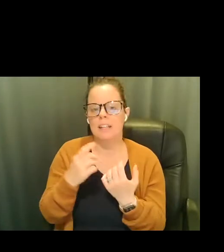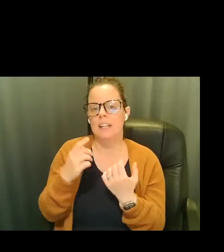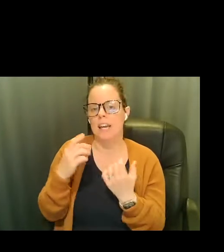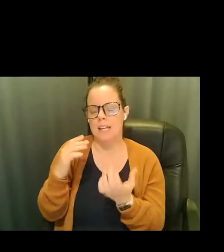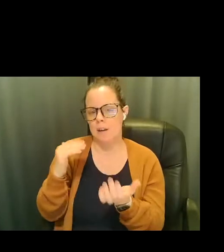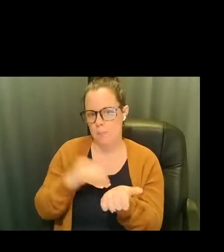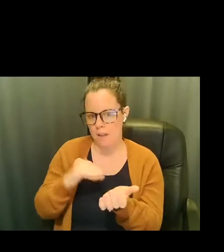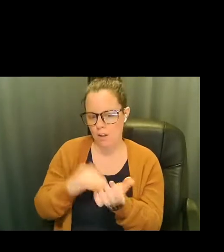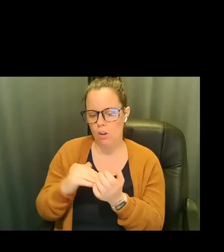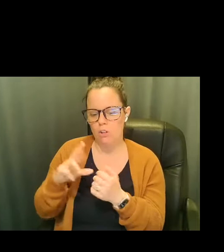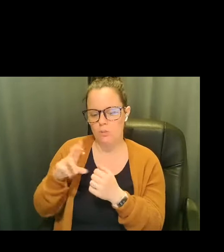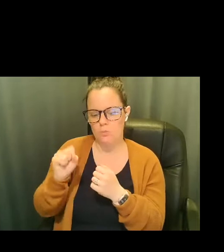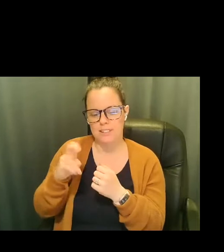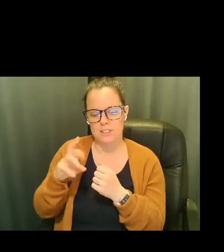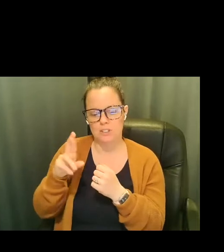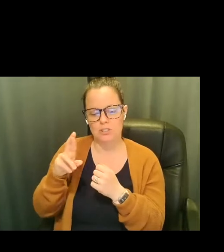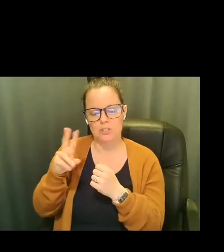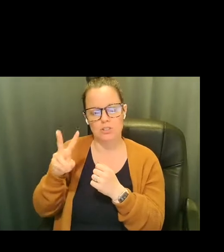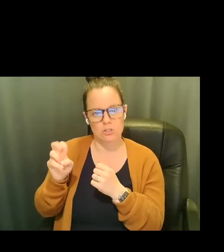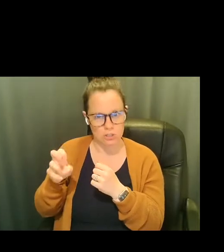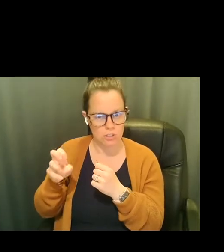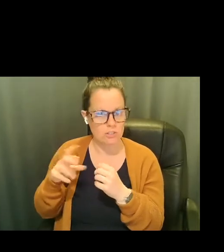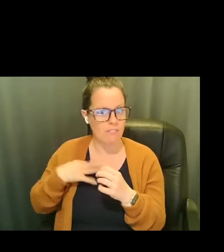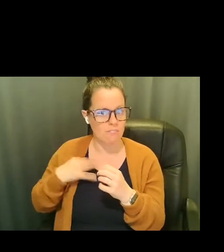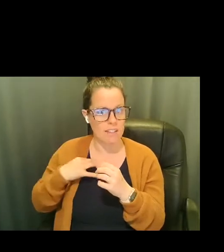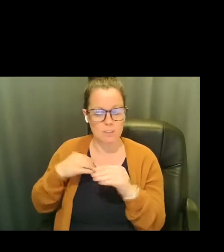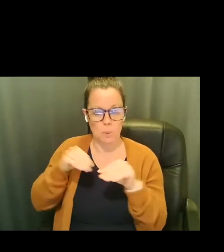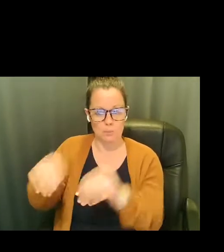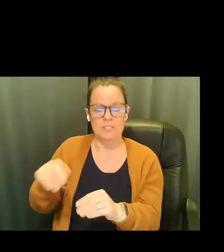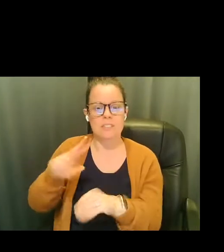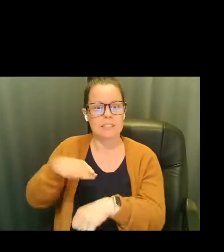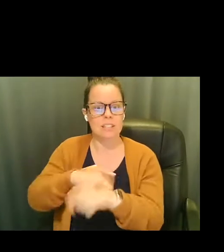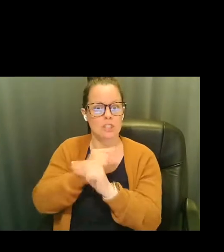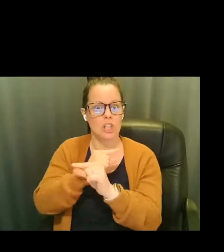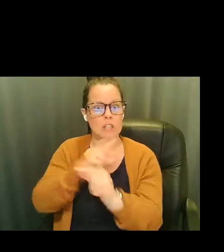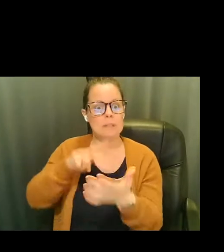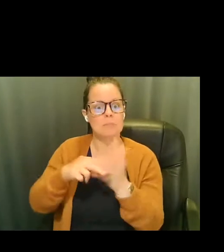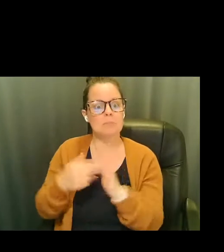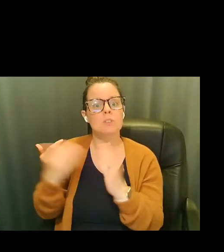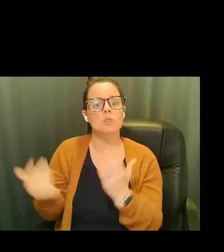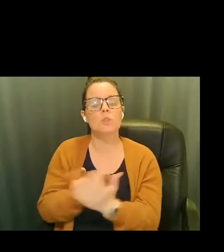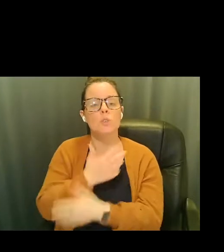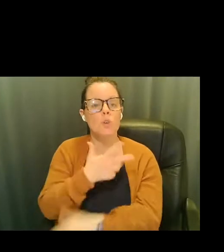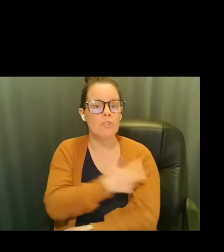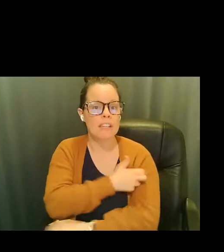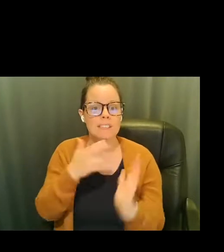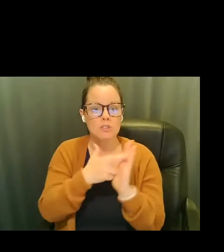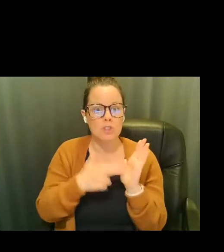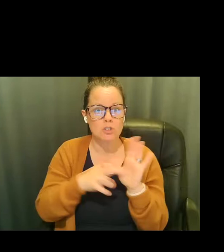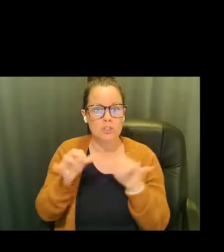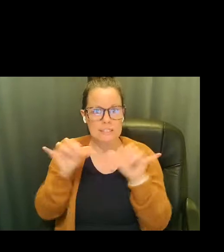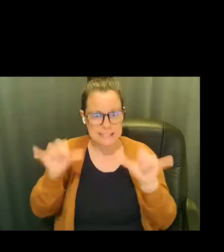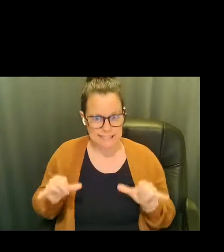volunteers. Moving to the National Guard site has meant we transitioned to a new vaccine registration system.